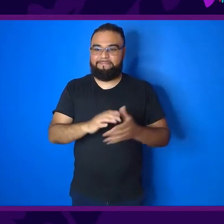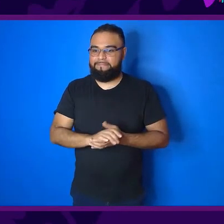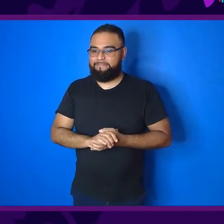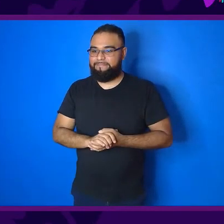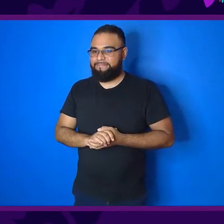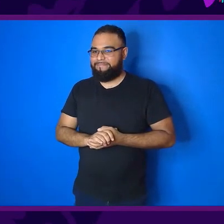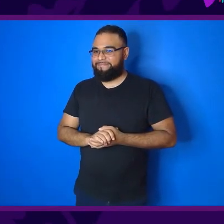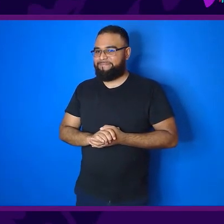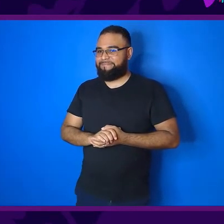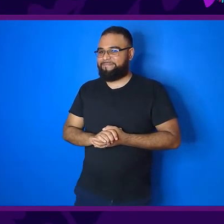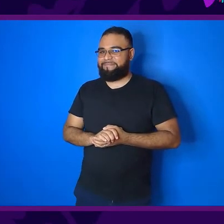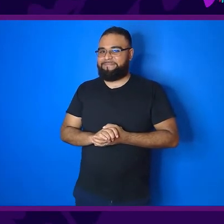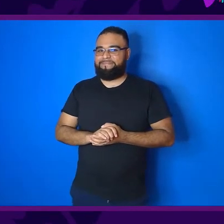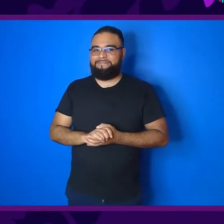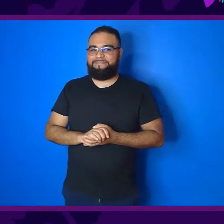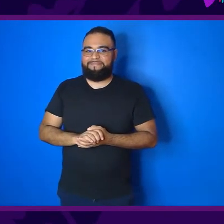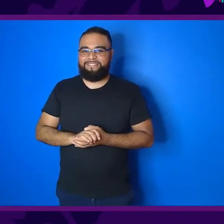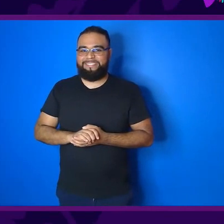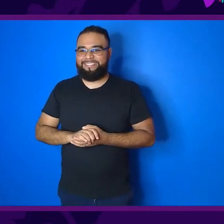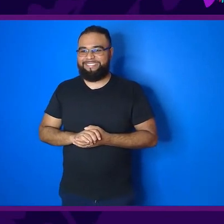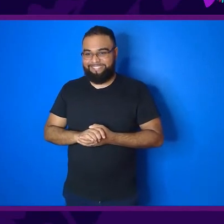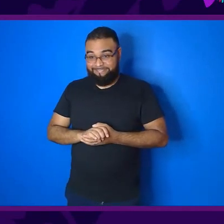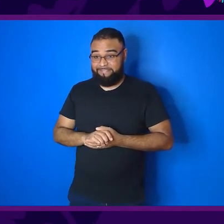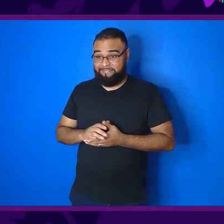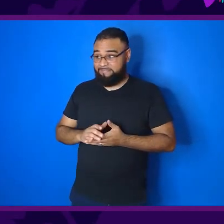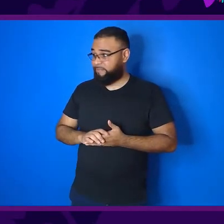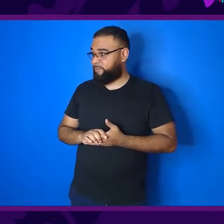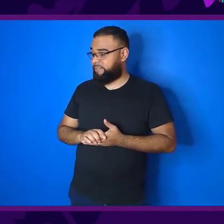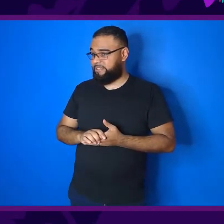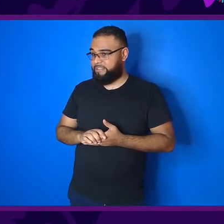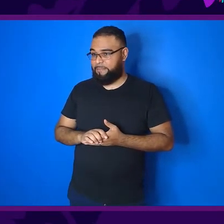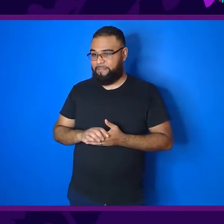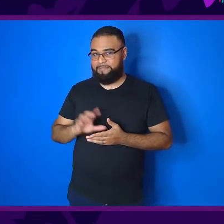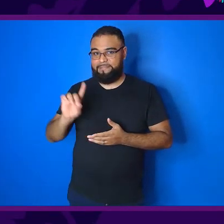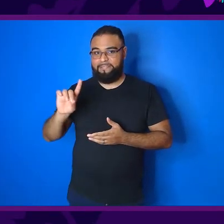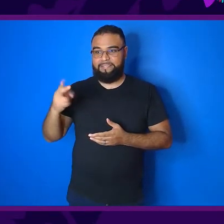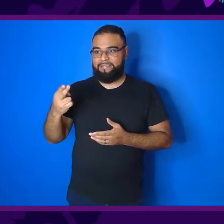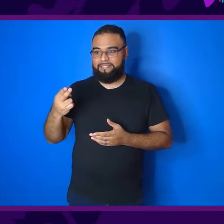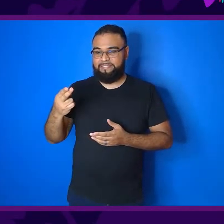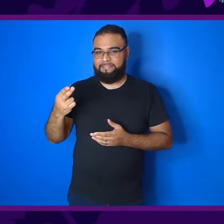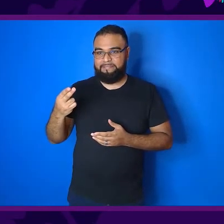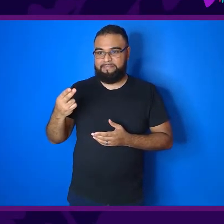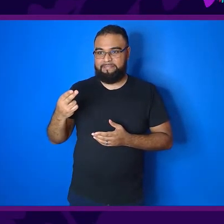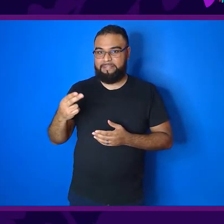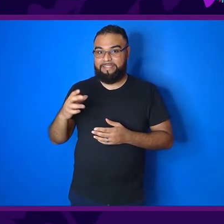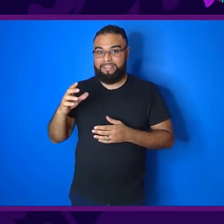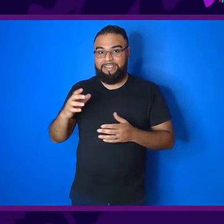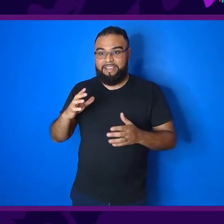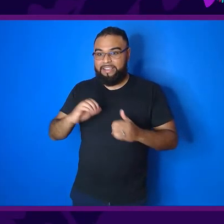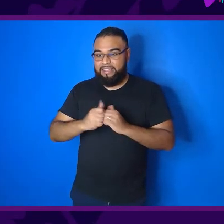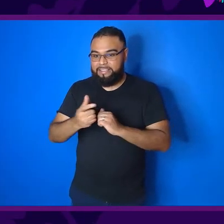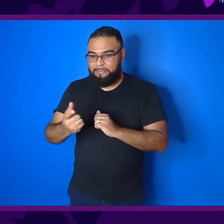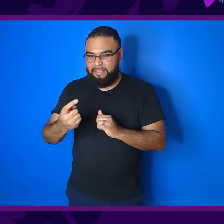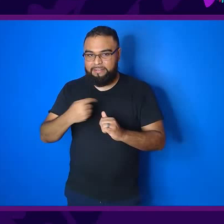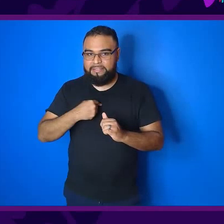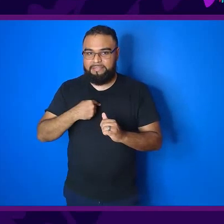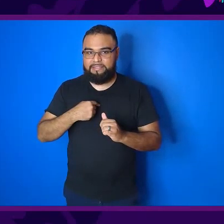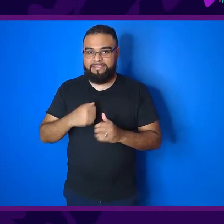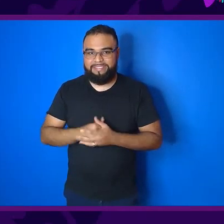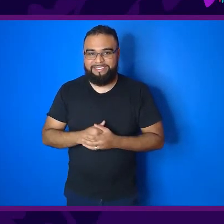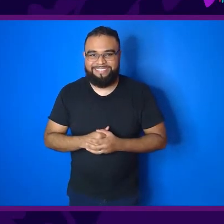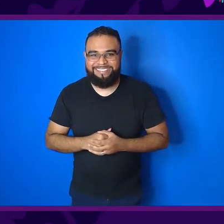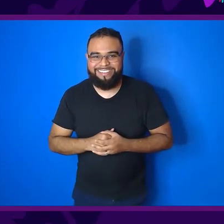Dolores, it's your birthday. It's your birthday. Hi, my sister. How are you? Oh my God,